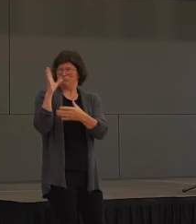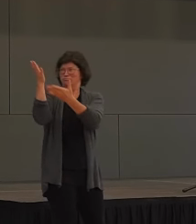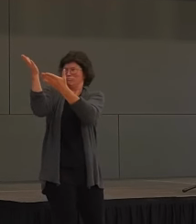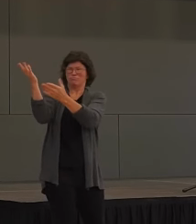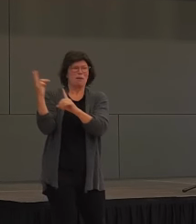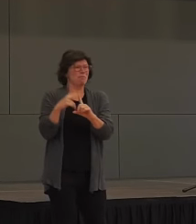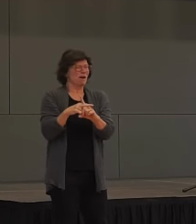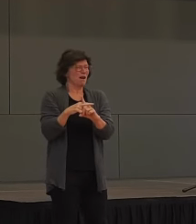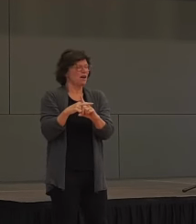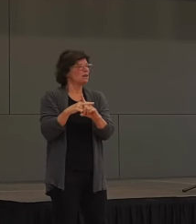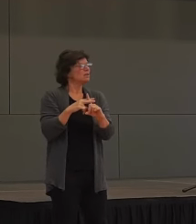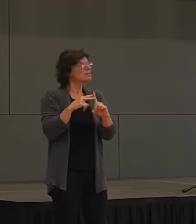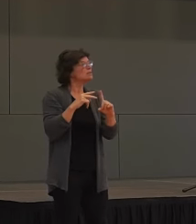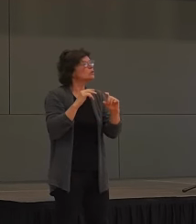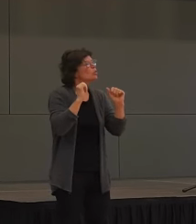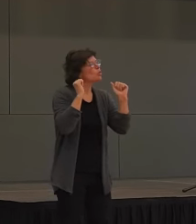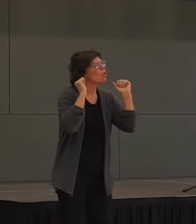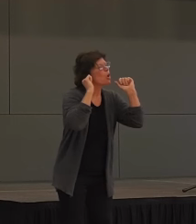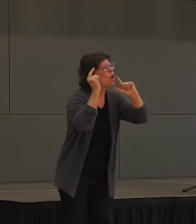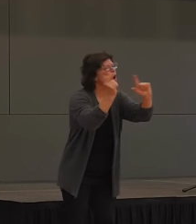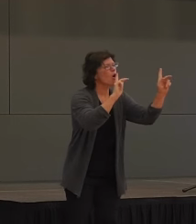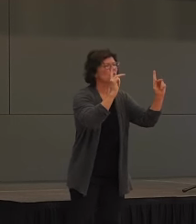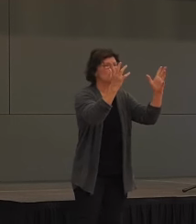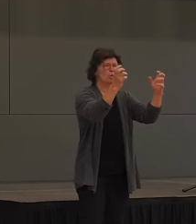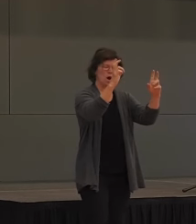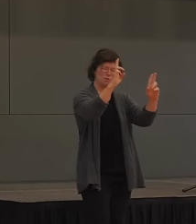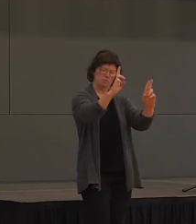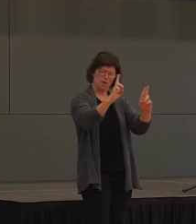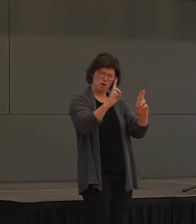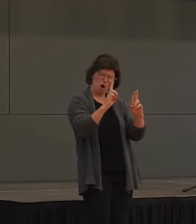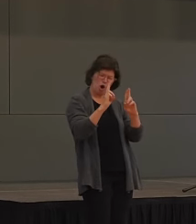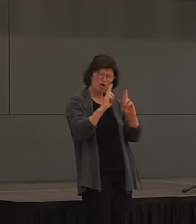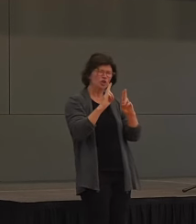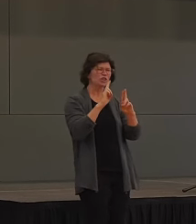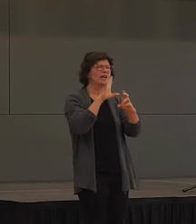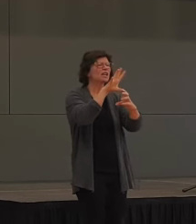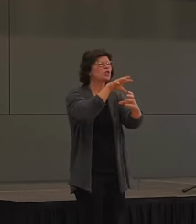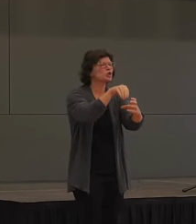included. We all want to be honored as we're aging.